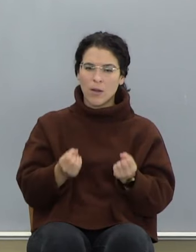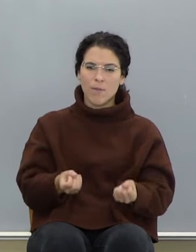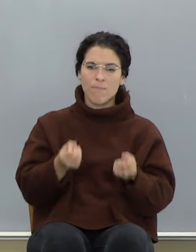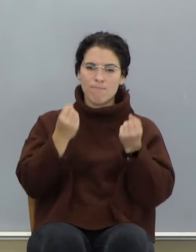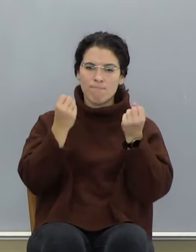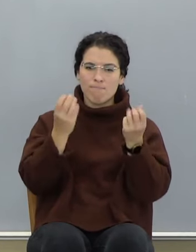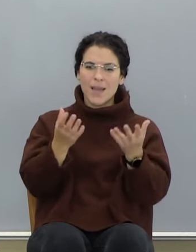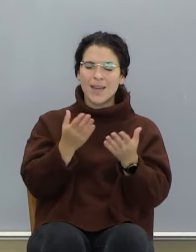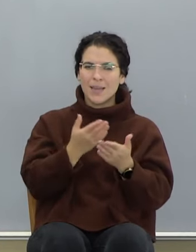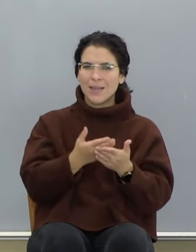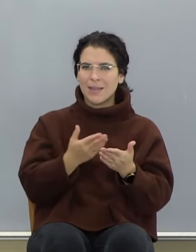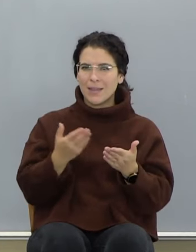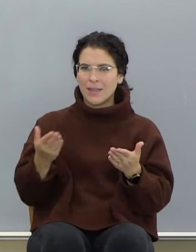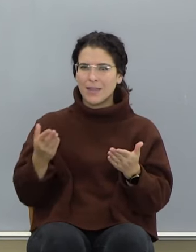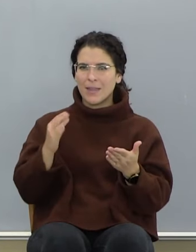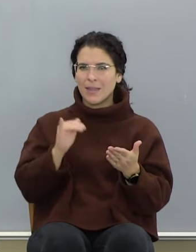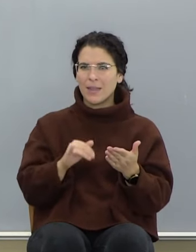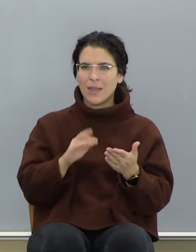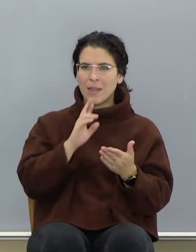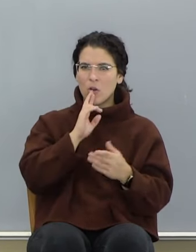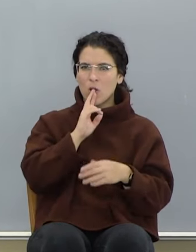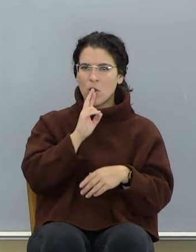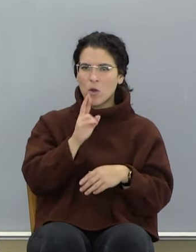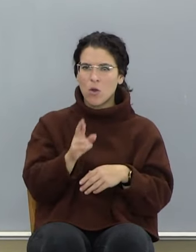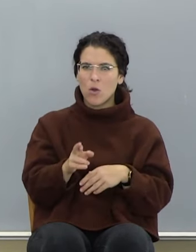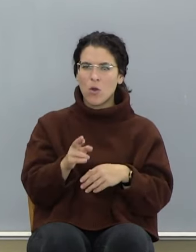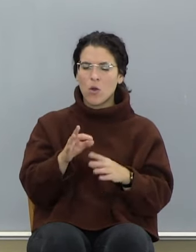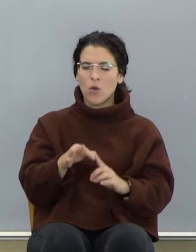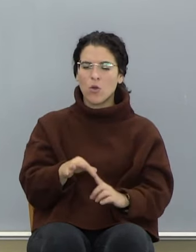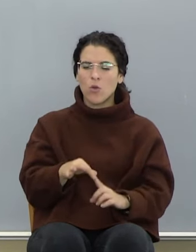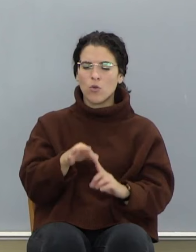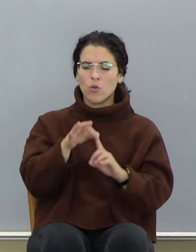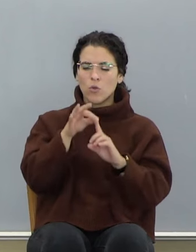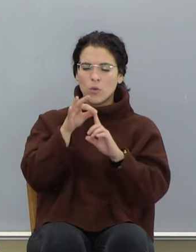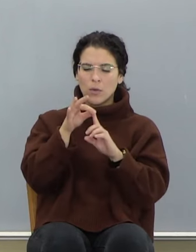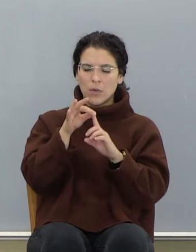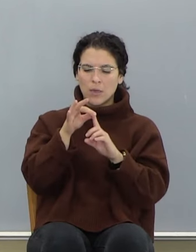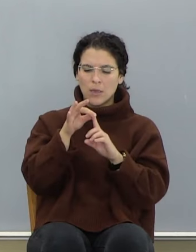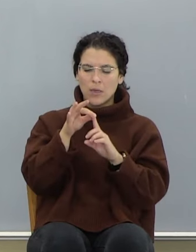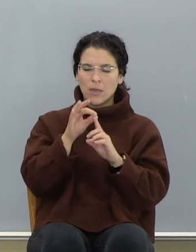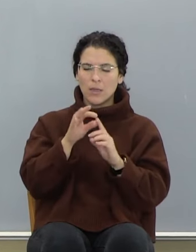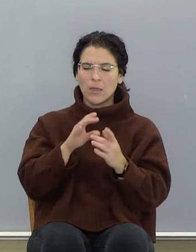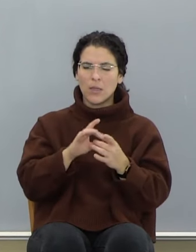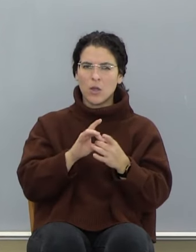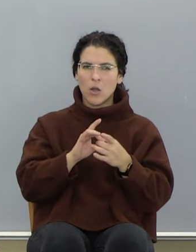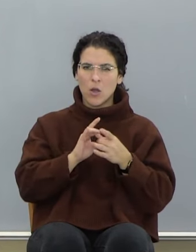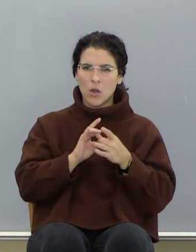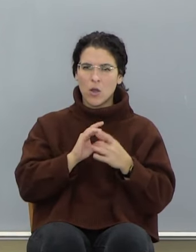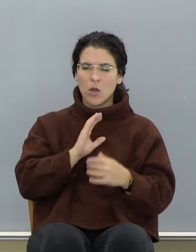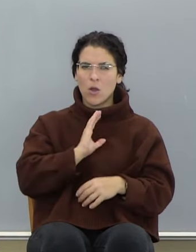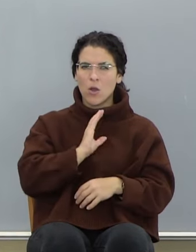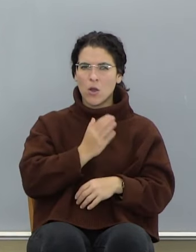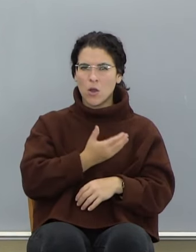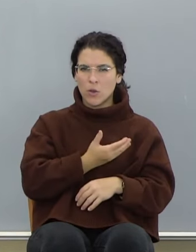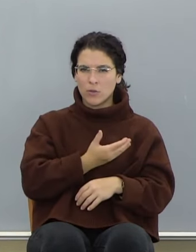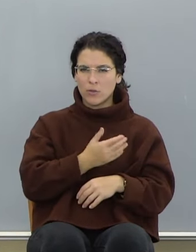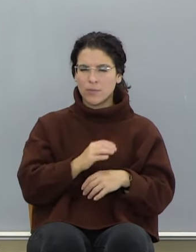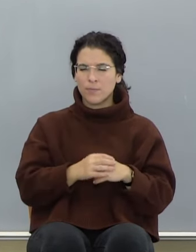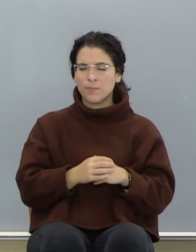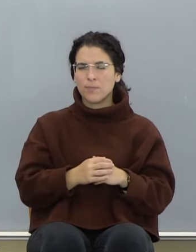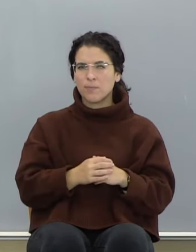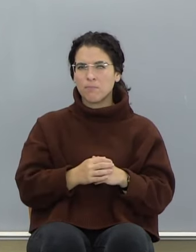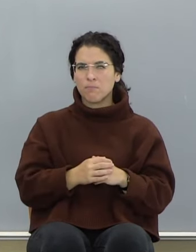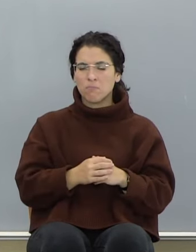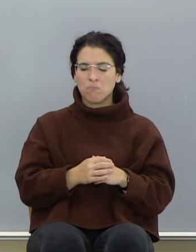of things that are uniquely ours. For example, does Paul talk